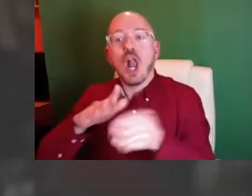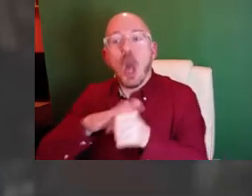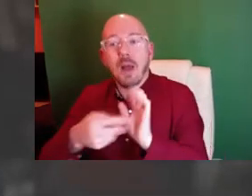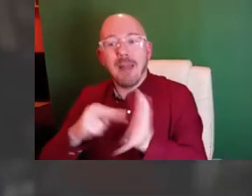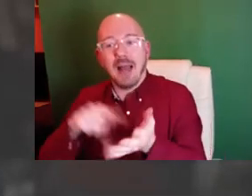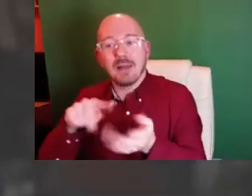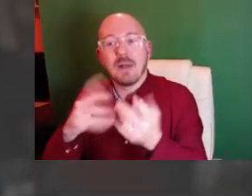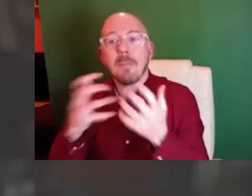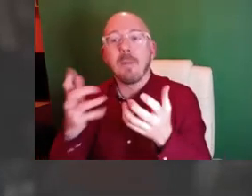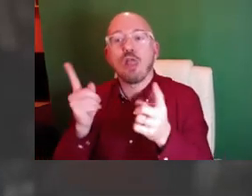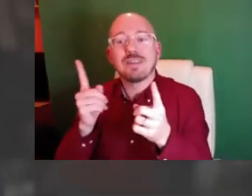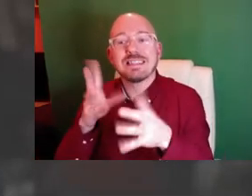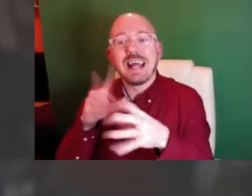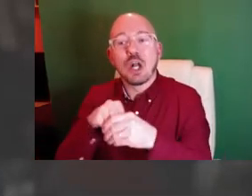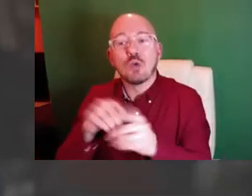of the Act.